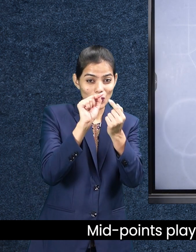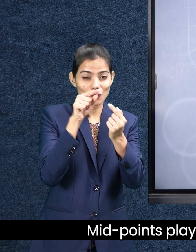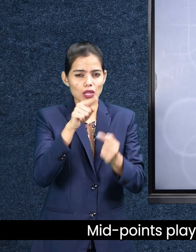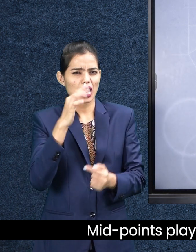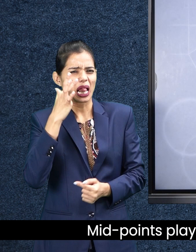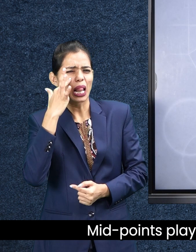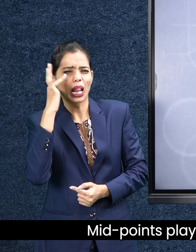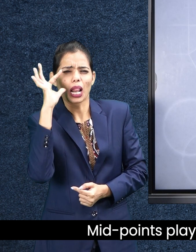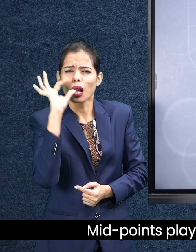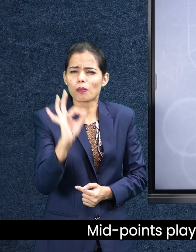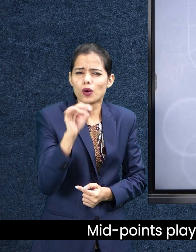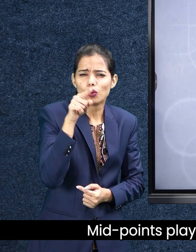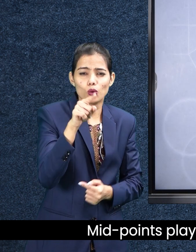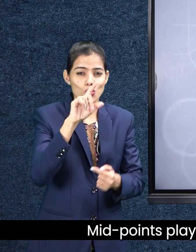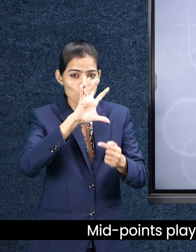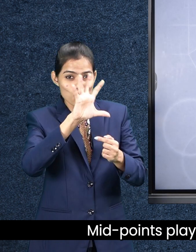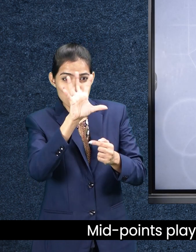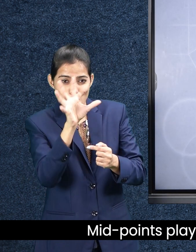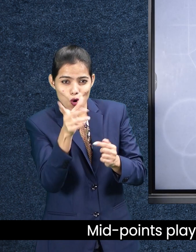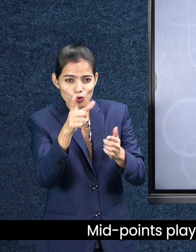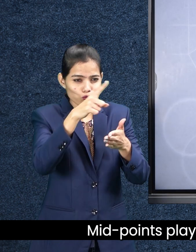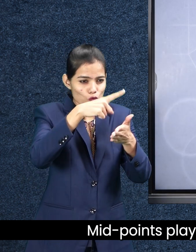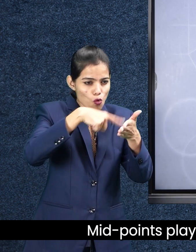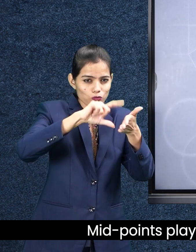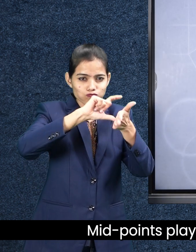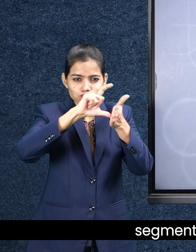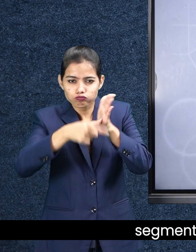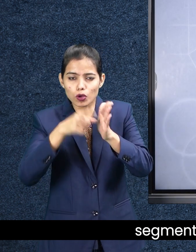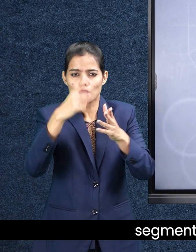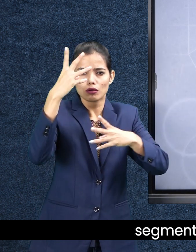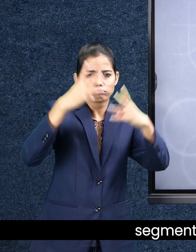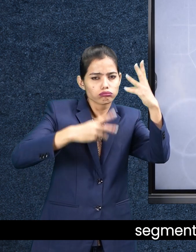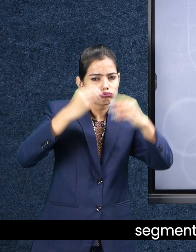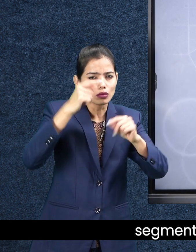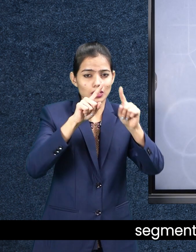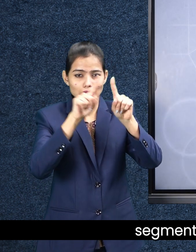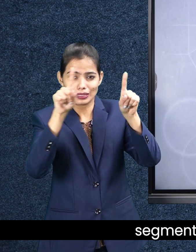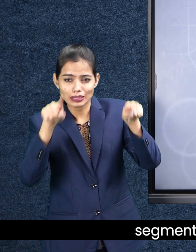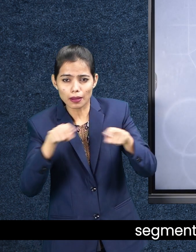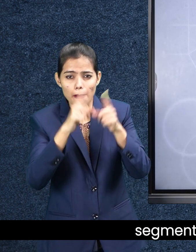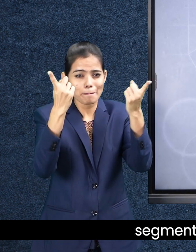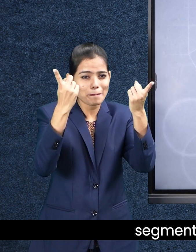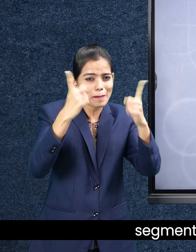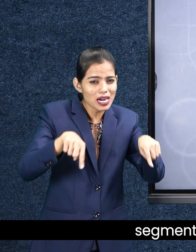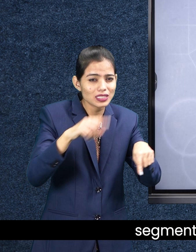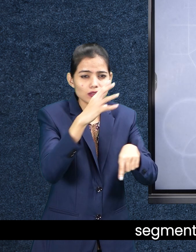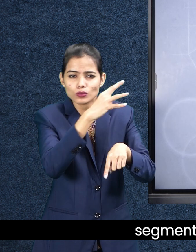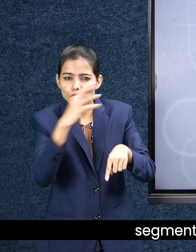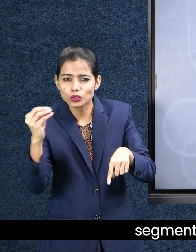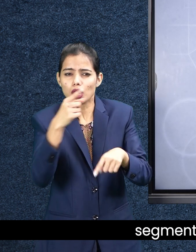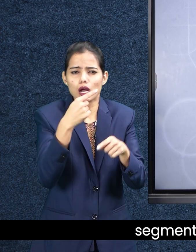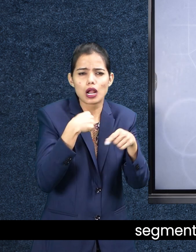Midpoints play a crucial role in geometry calculation, segment divisions and spatial perception.